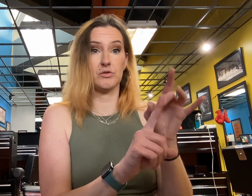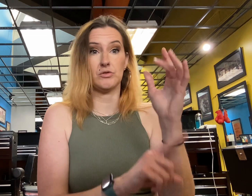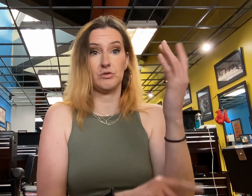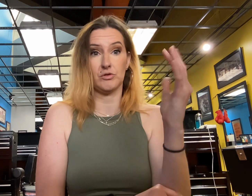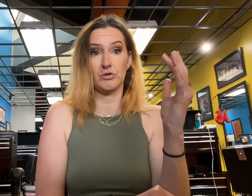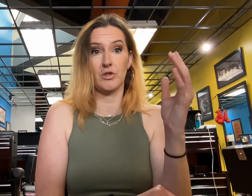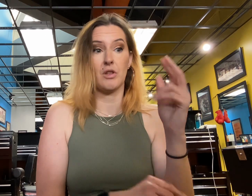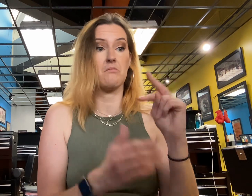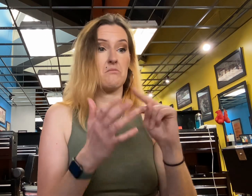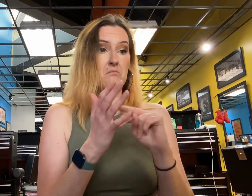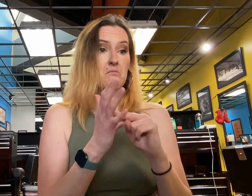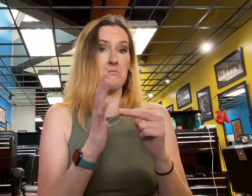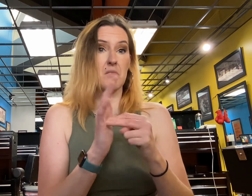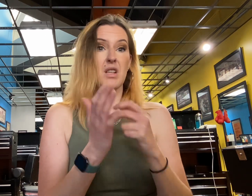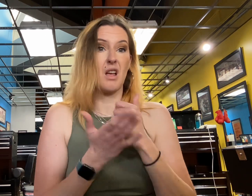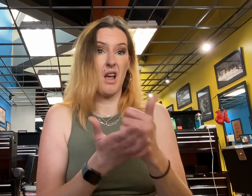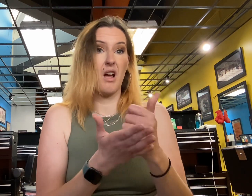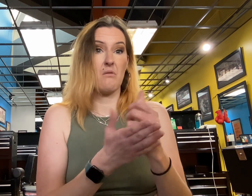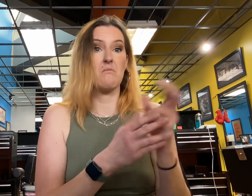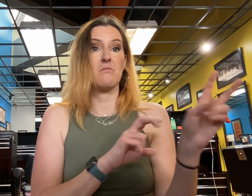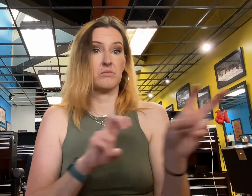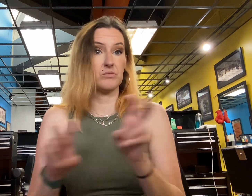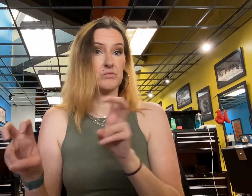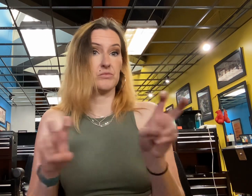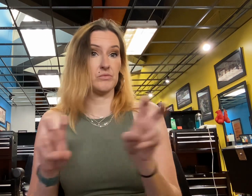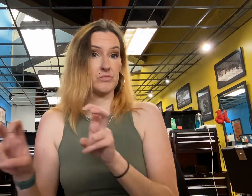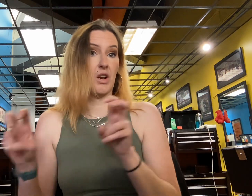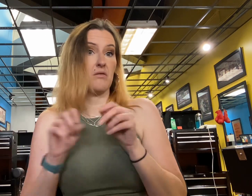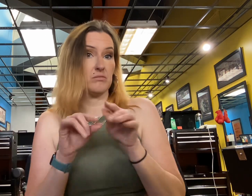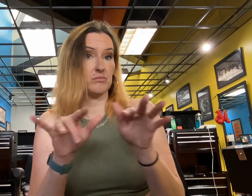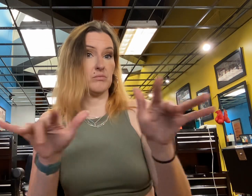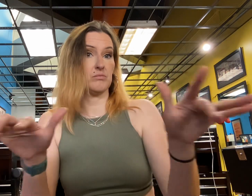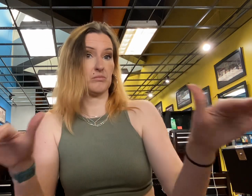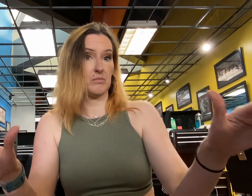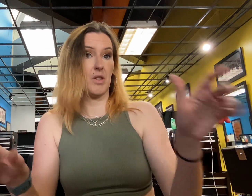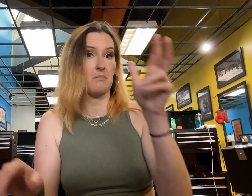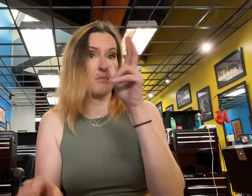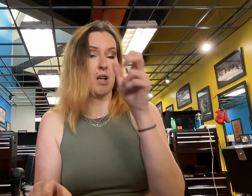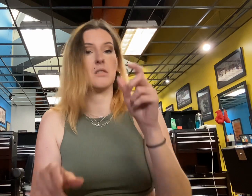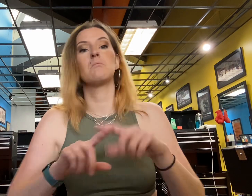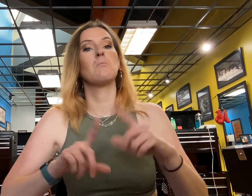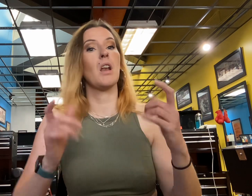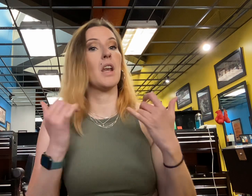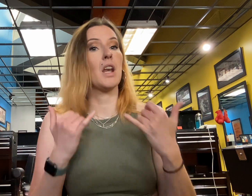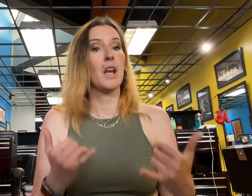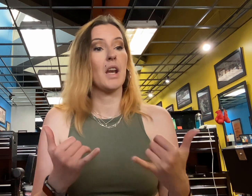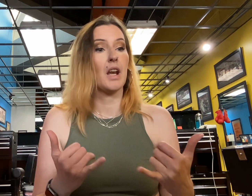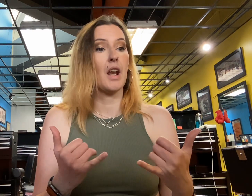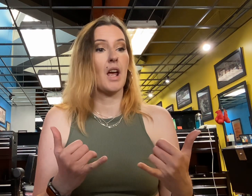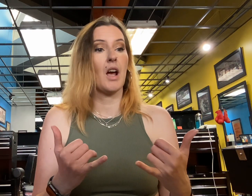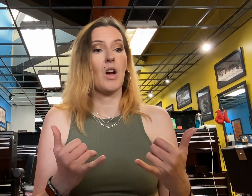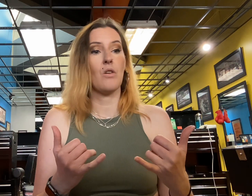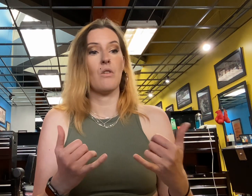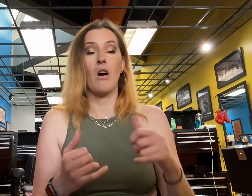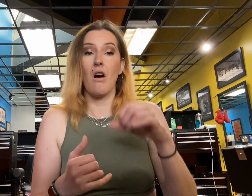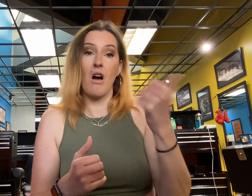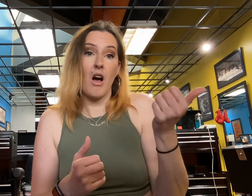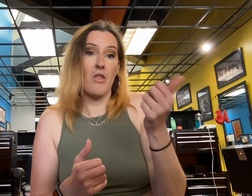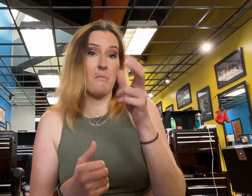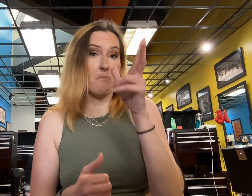been seen attacking the spotted lanternflies. With the help of birds and other insects, over time, populations will likely taper off